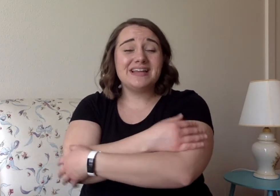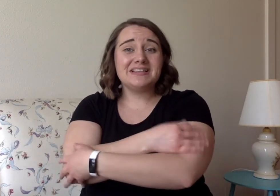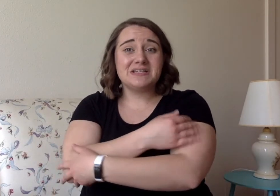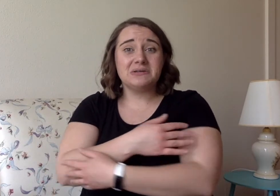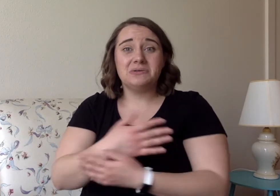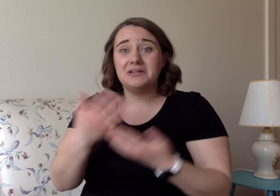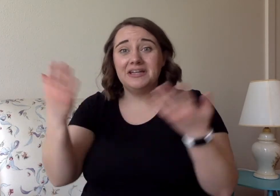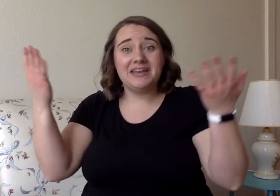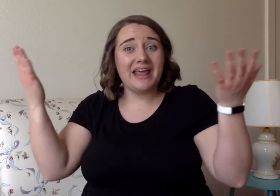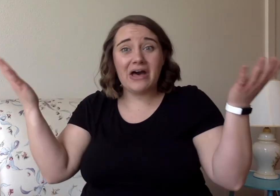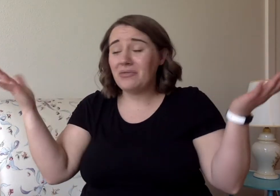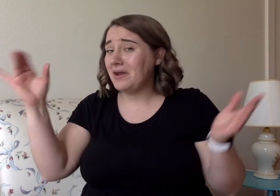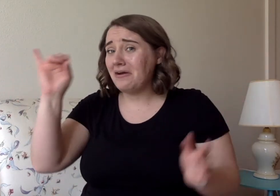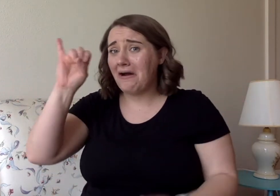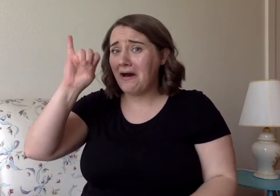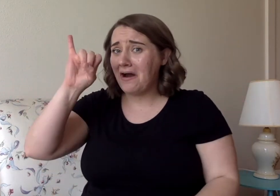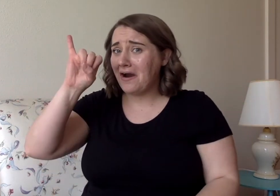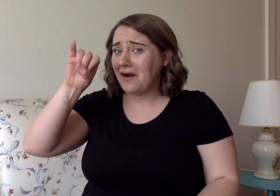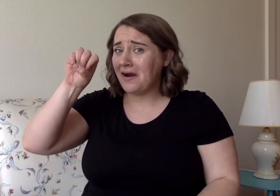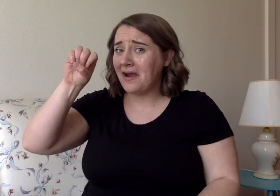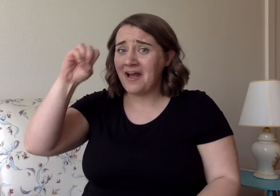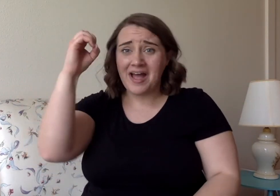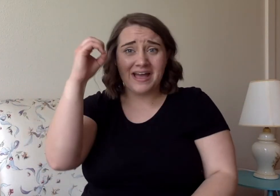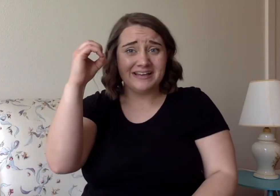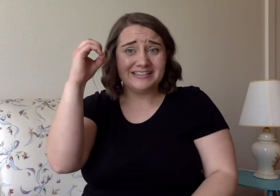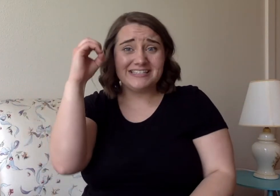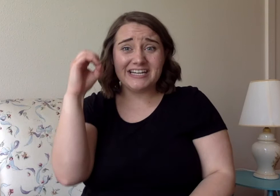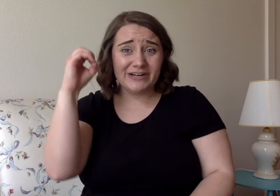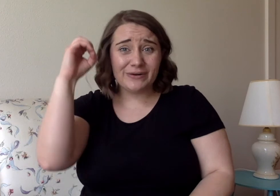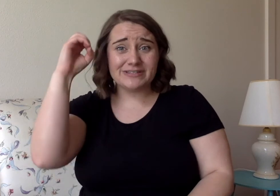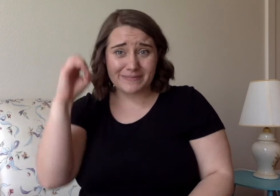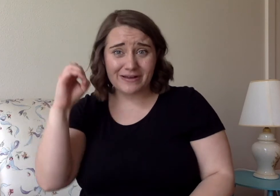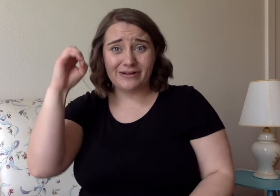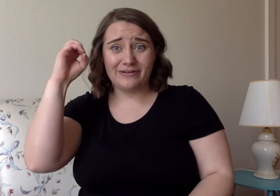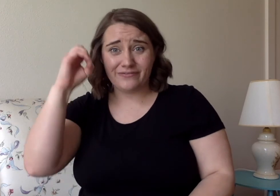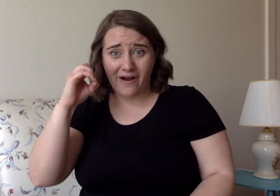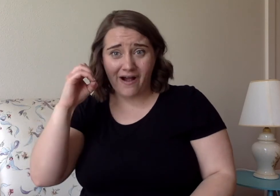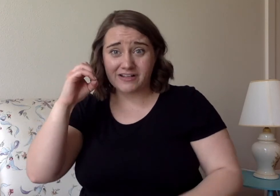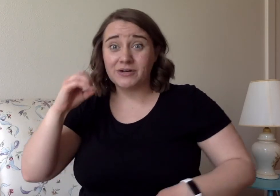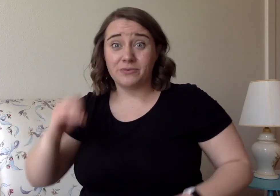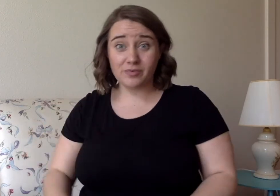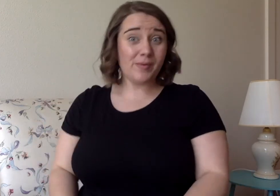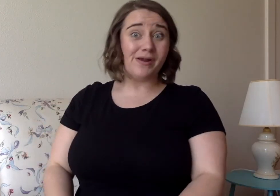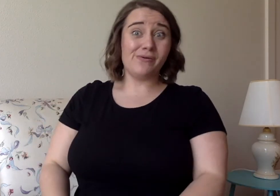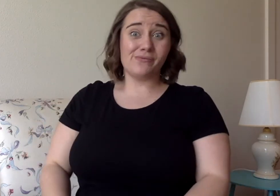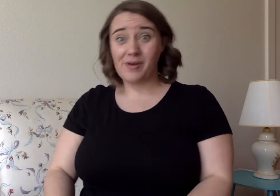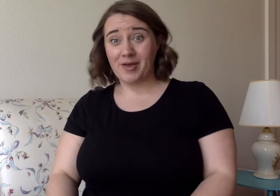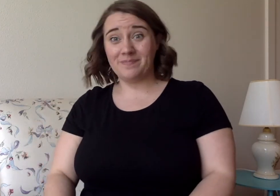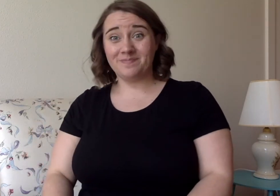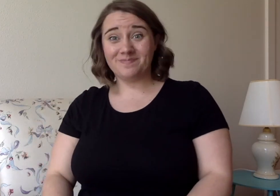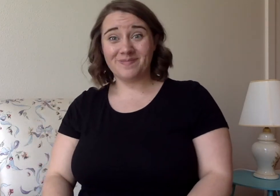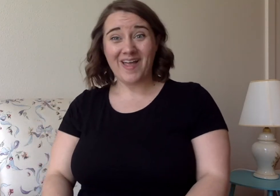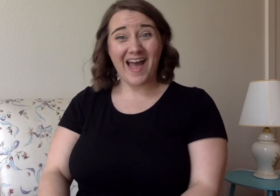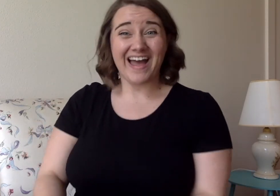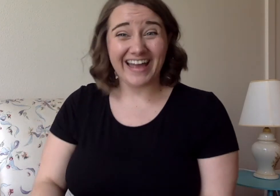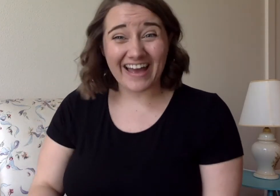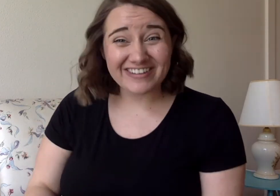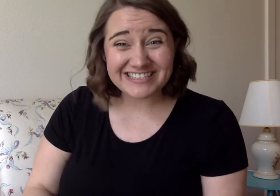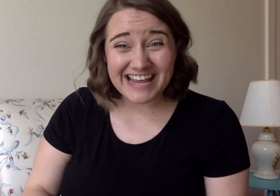nice and cool. Now there are zero speckled frogs. Ribbit! Ribbit! Have a good day